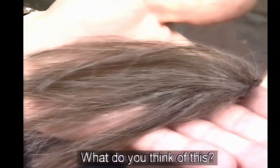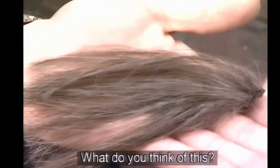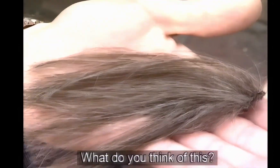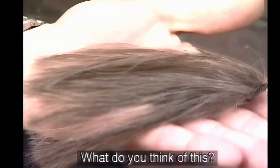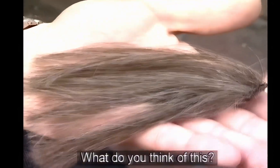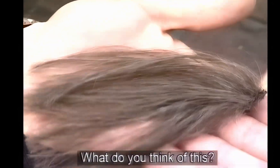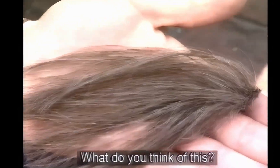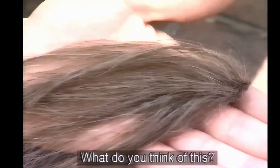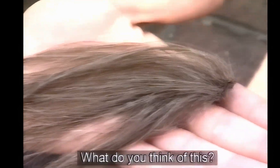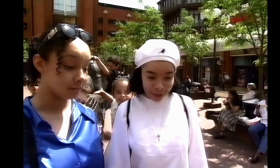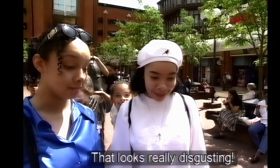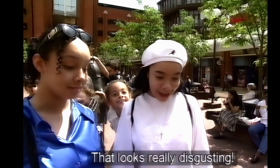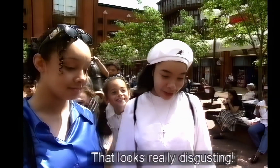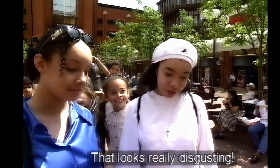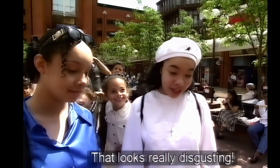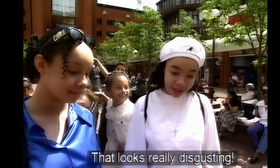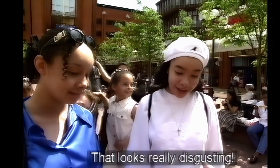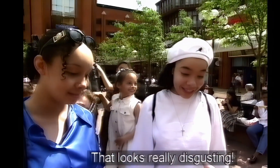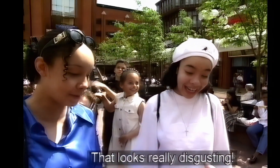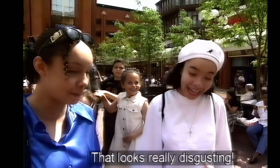this? That looks really disgusting.